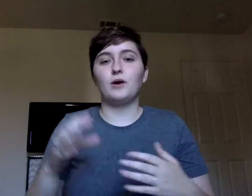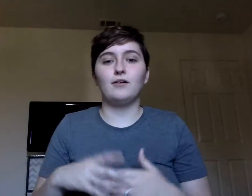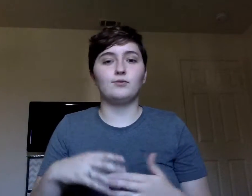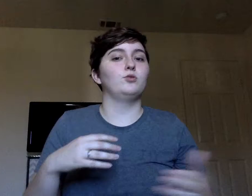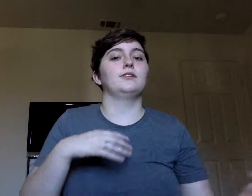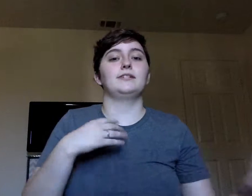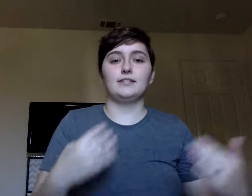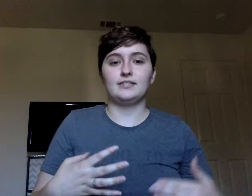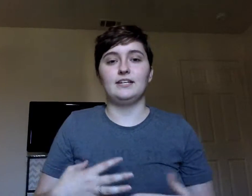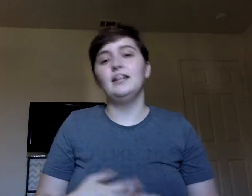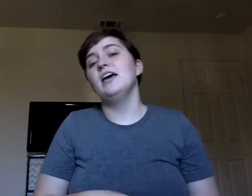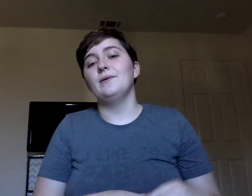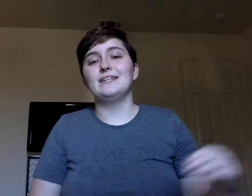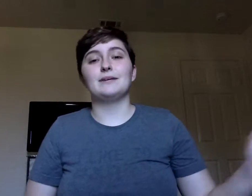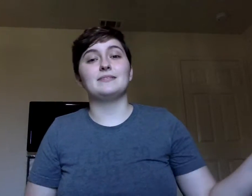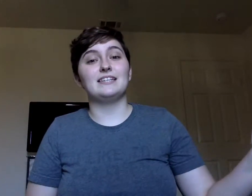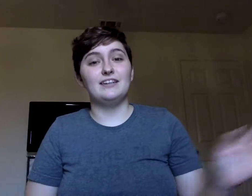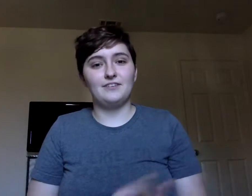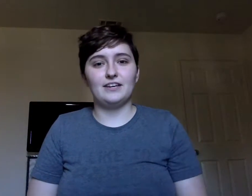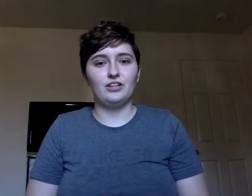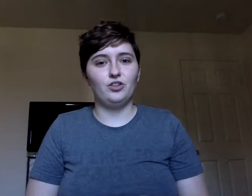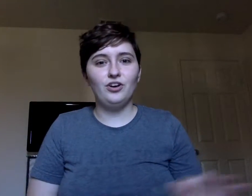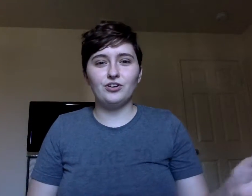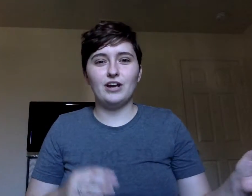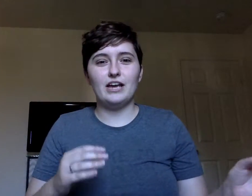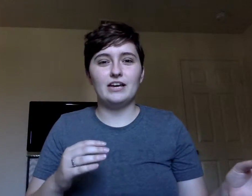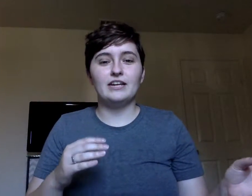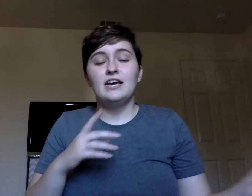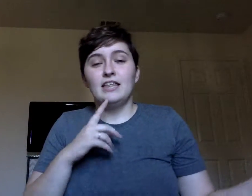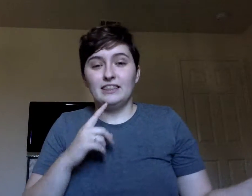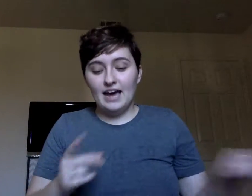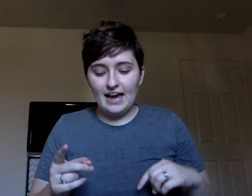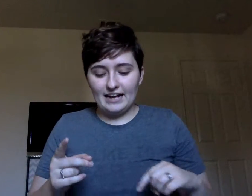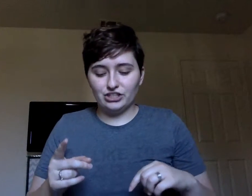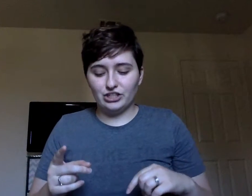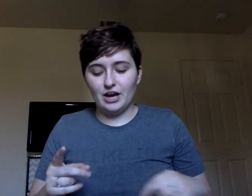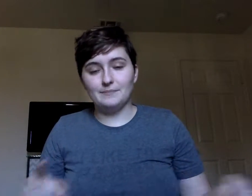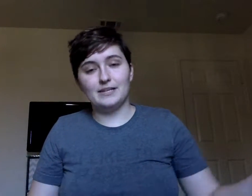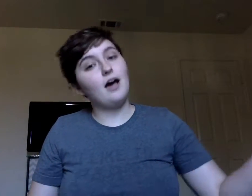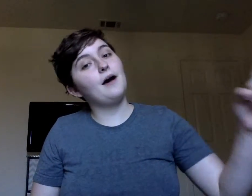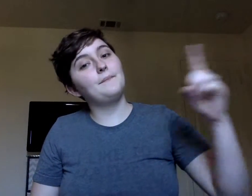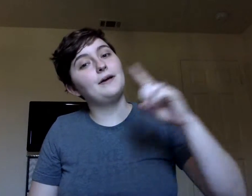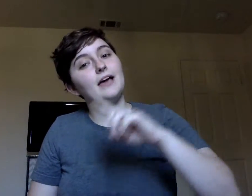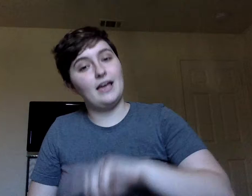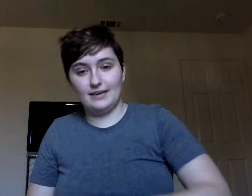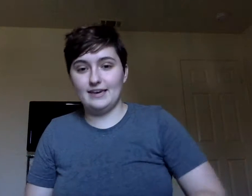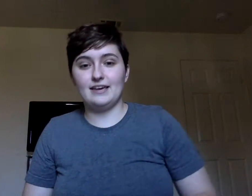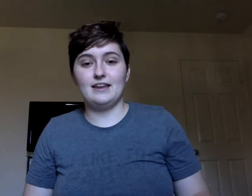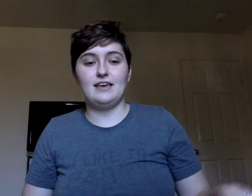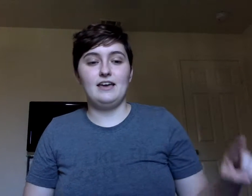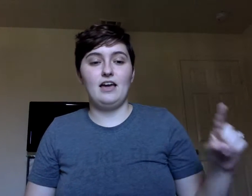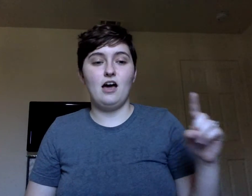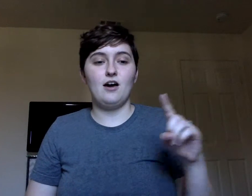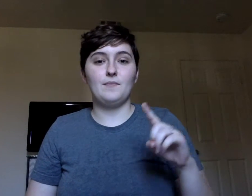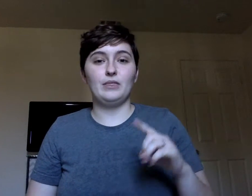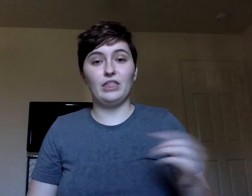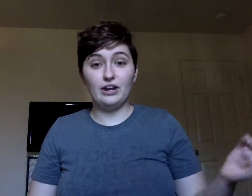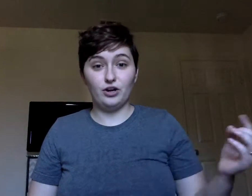12 or 16. It would take him significantly longer, and that actually comes up again later